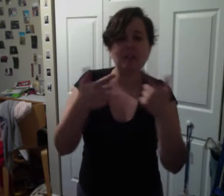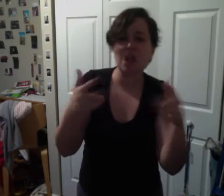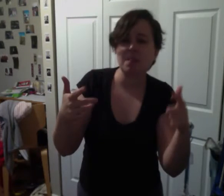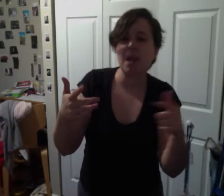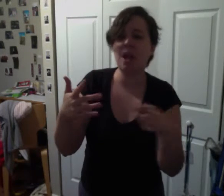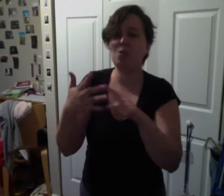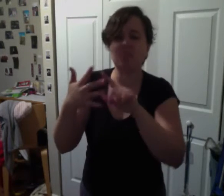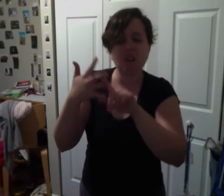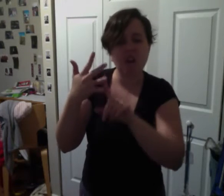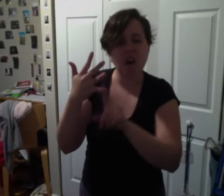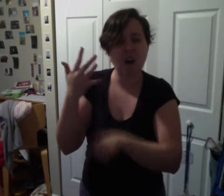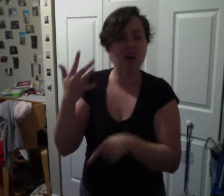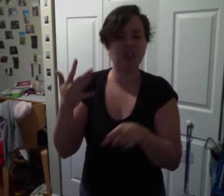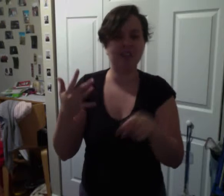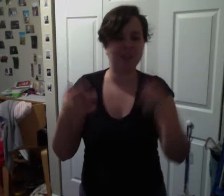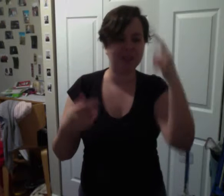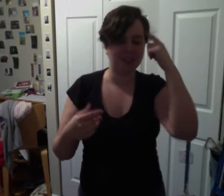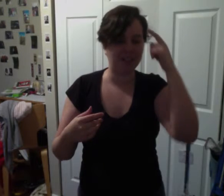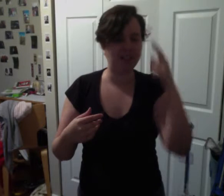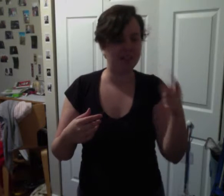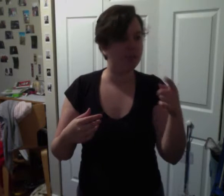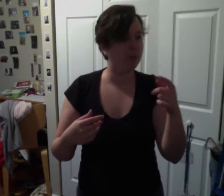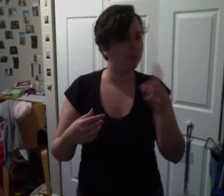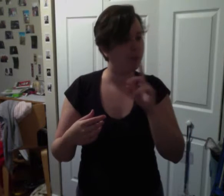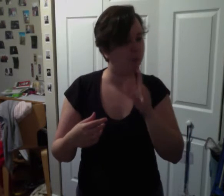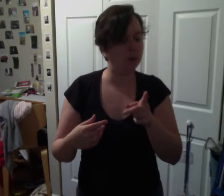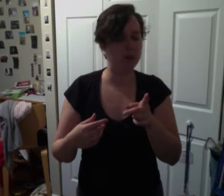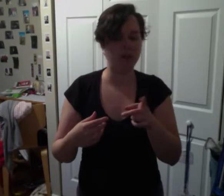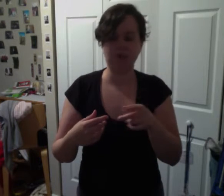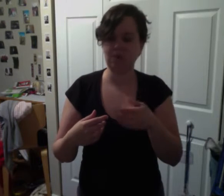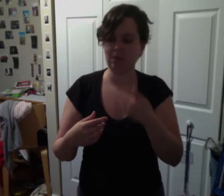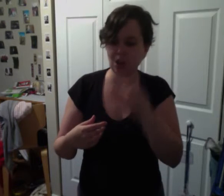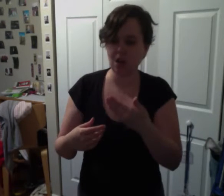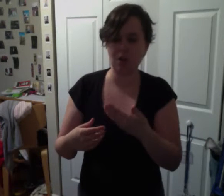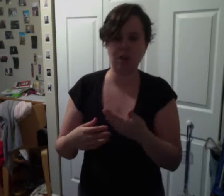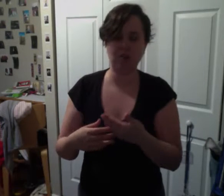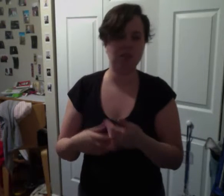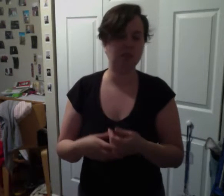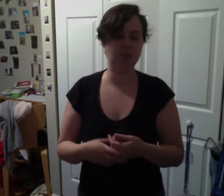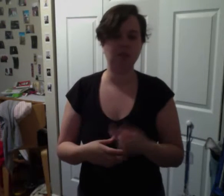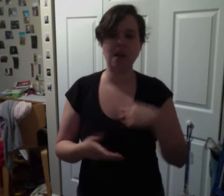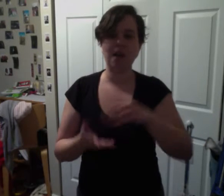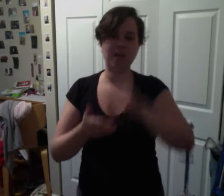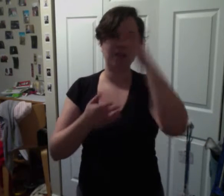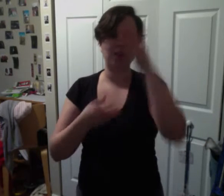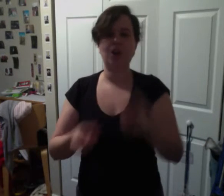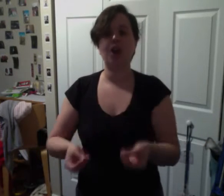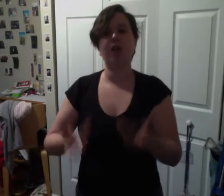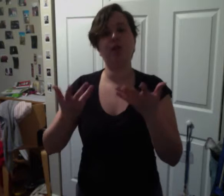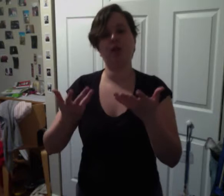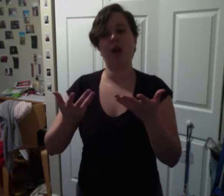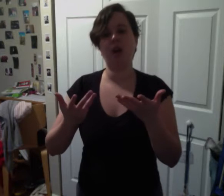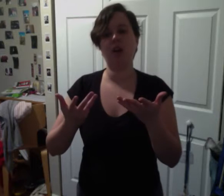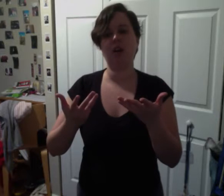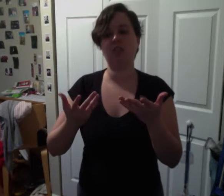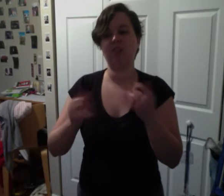something. I've also learned so much from these interviews. I've learned about the poetry and the wisdom and the grace